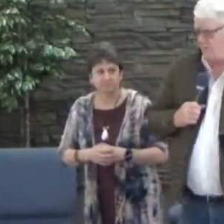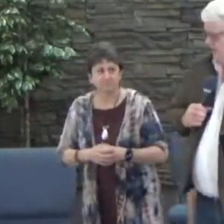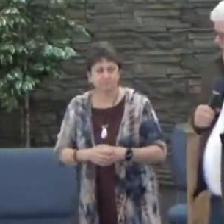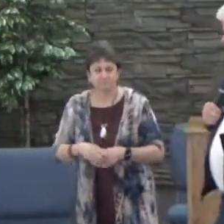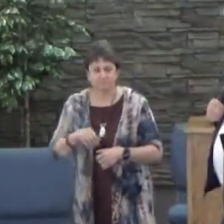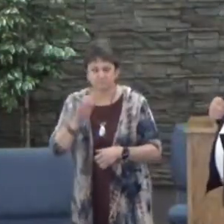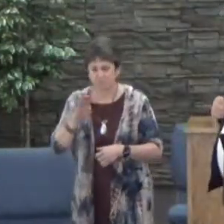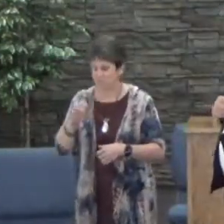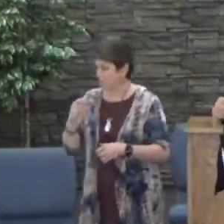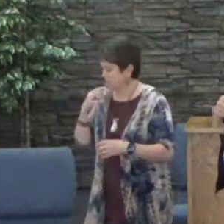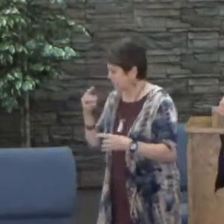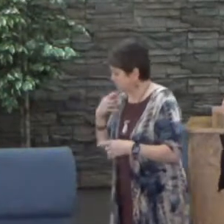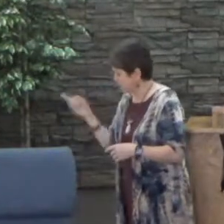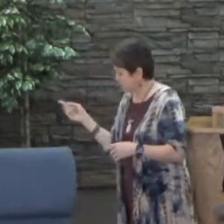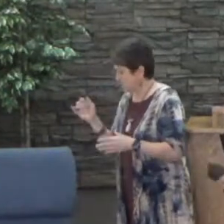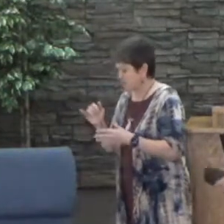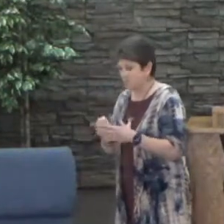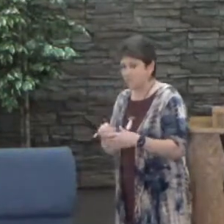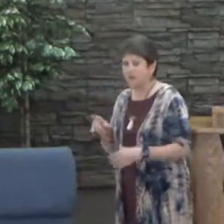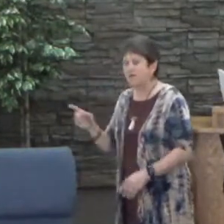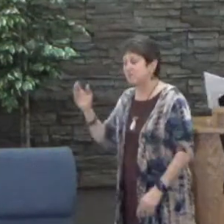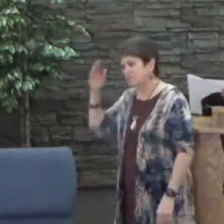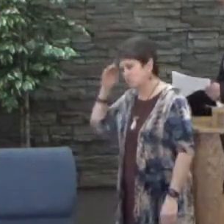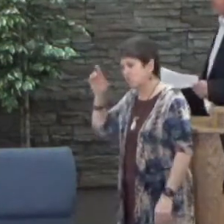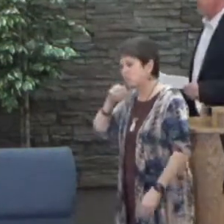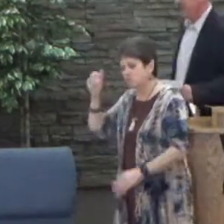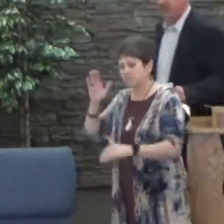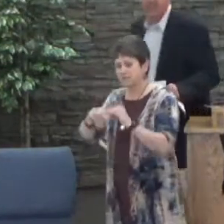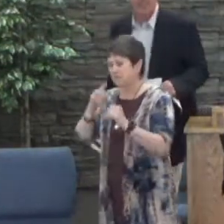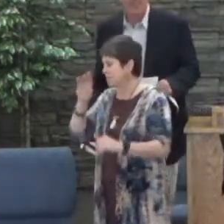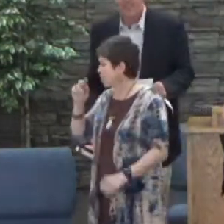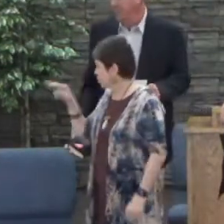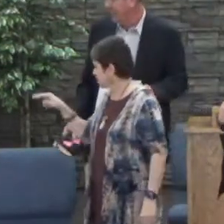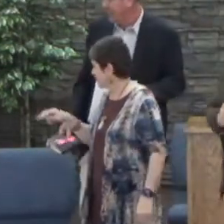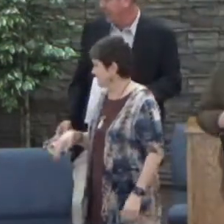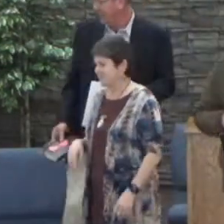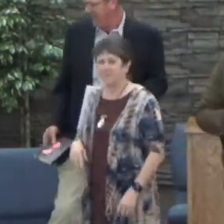Well, Bob, I hate to tell you this, but they knew you were older. They could tell by looking.